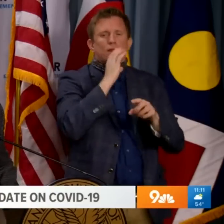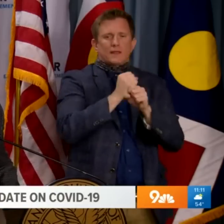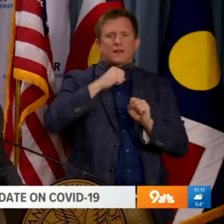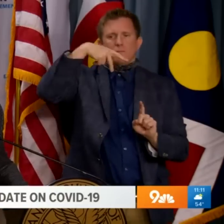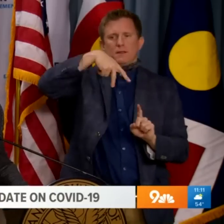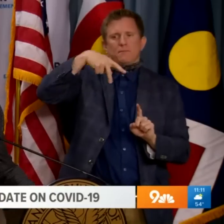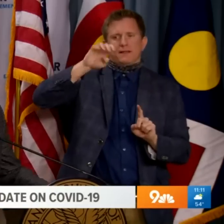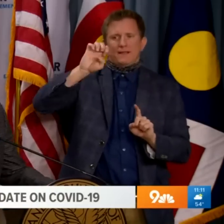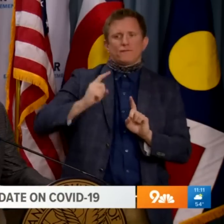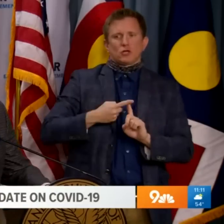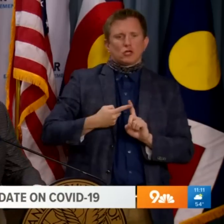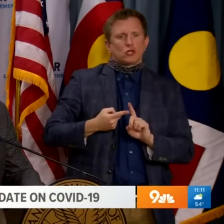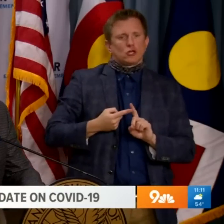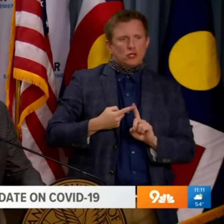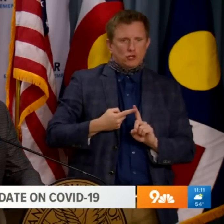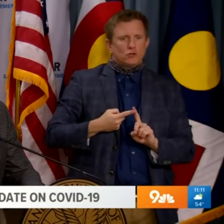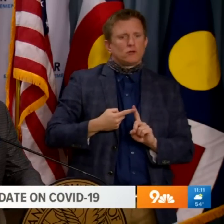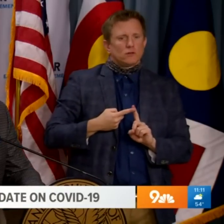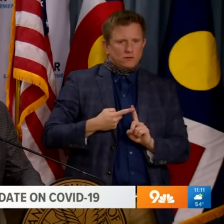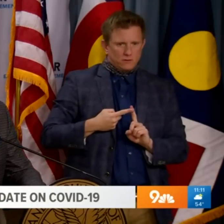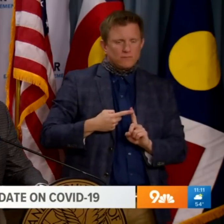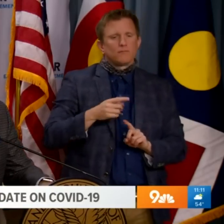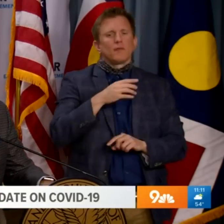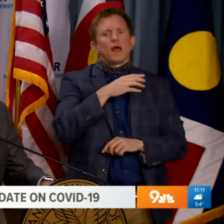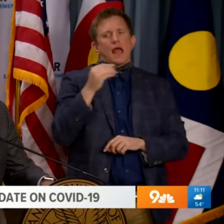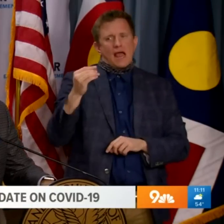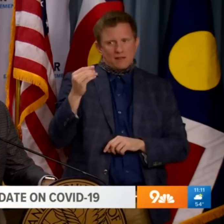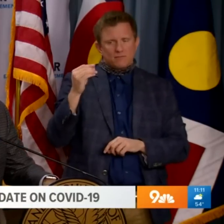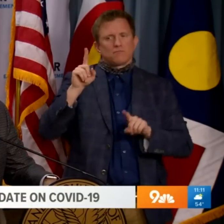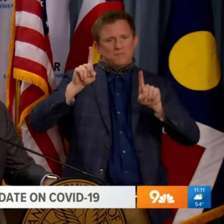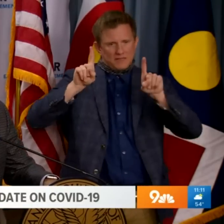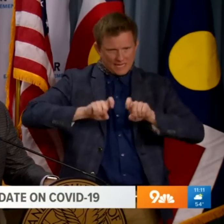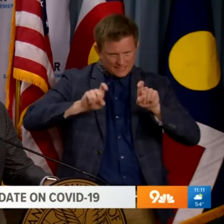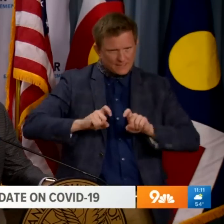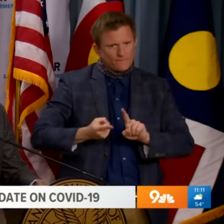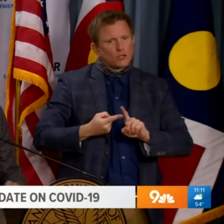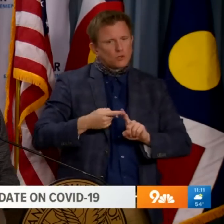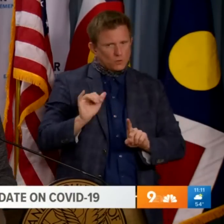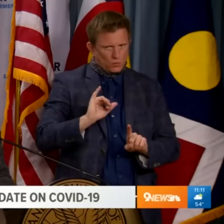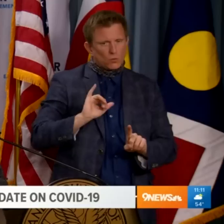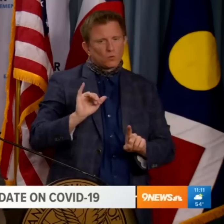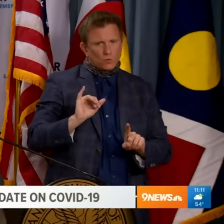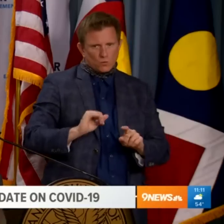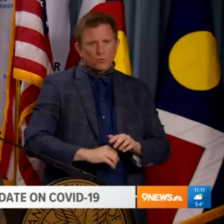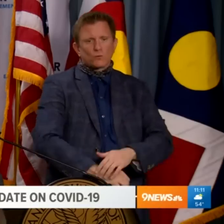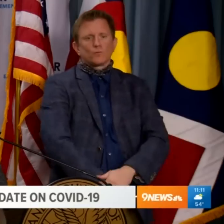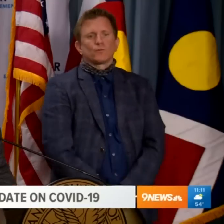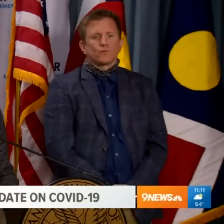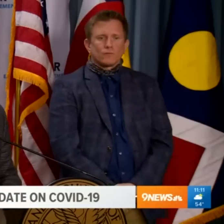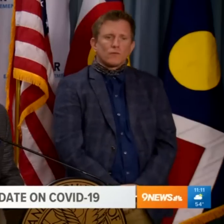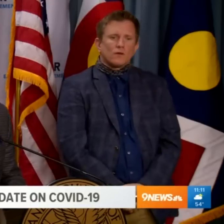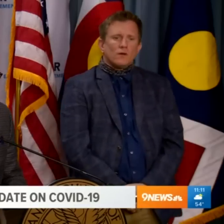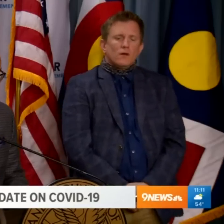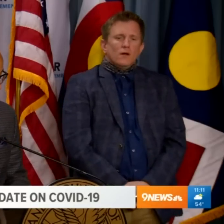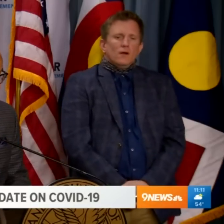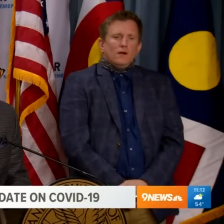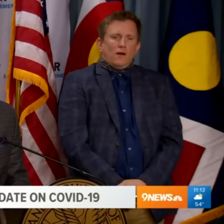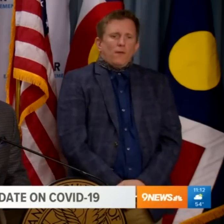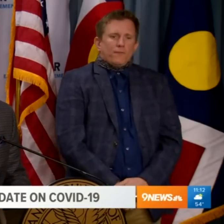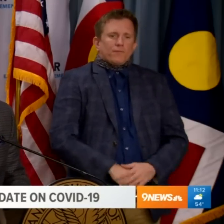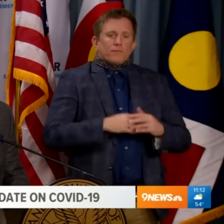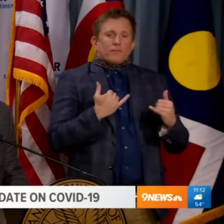facilities as possible over the next 2 weeks. We'll be working with them to ensure they are following physical distancing requirements, and